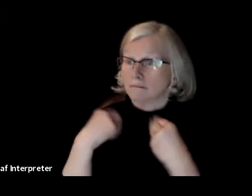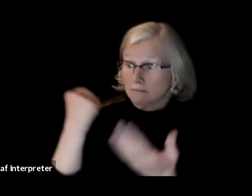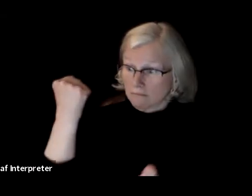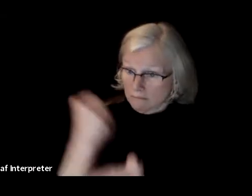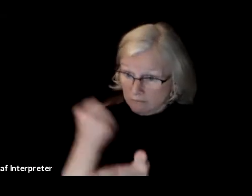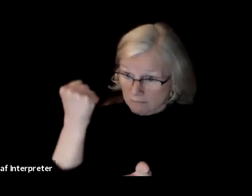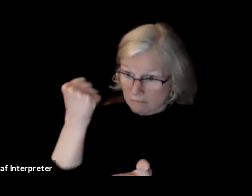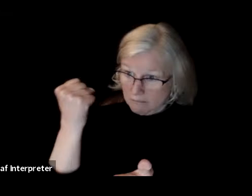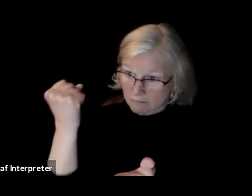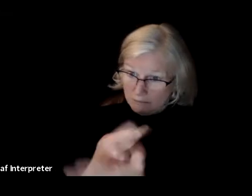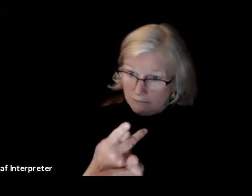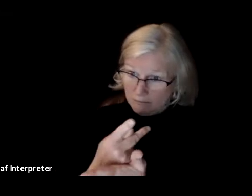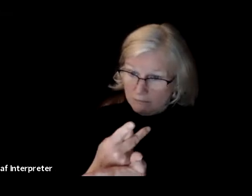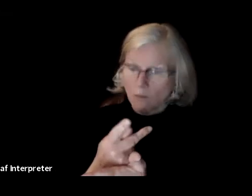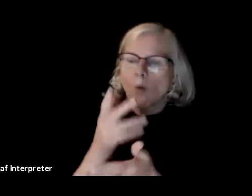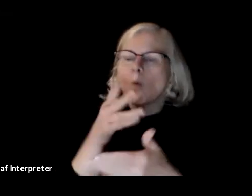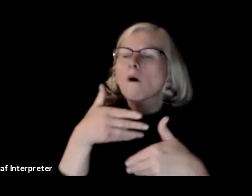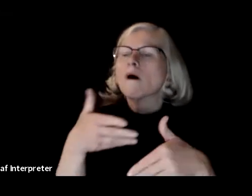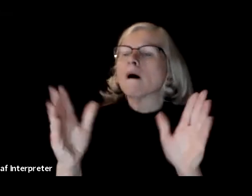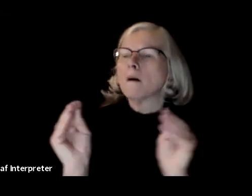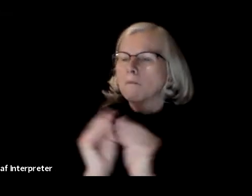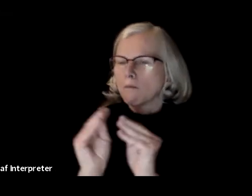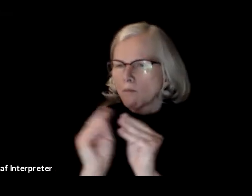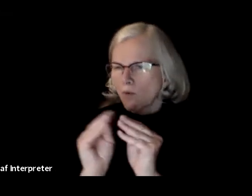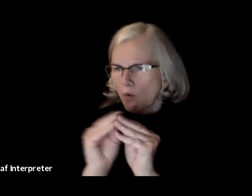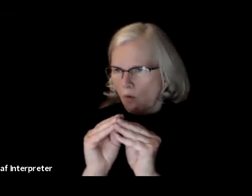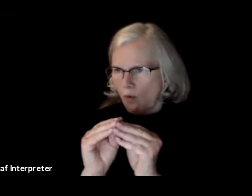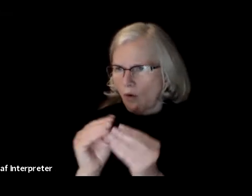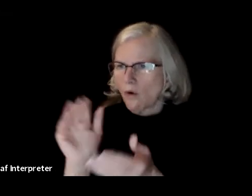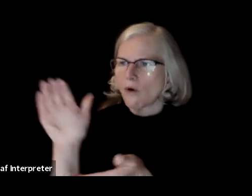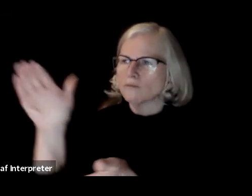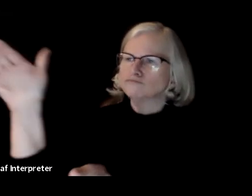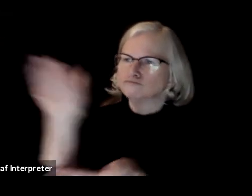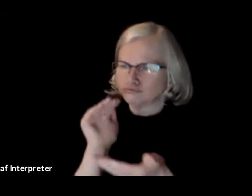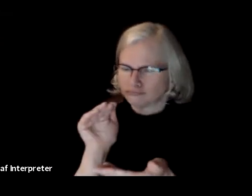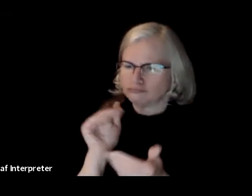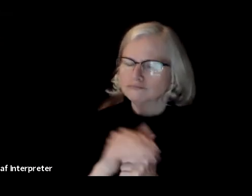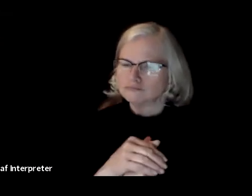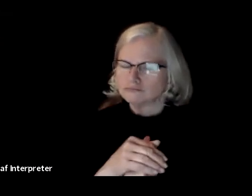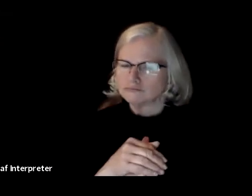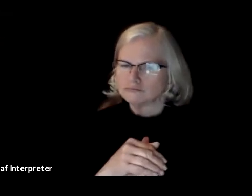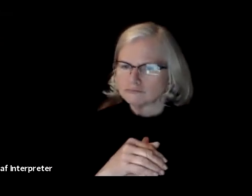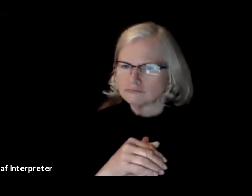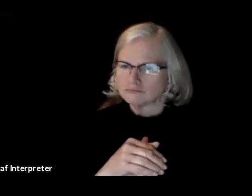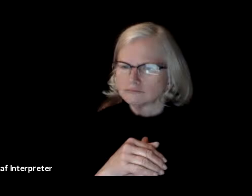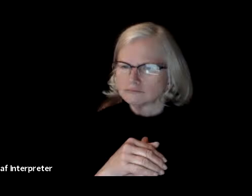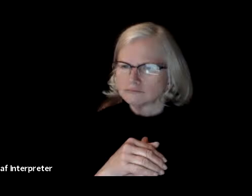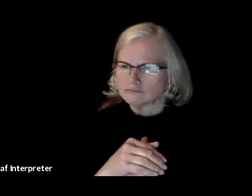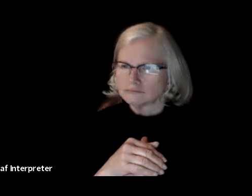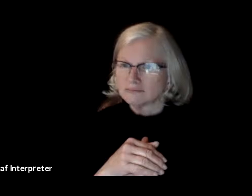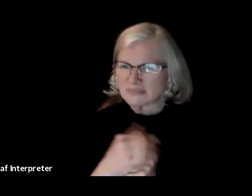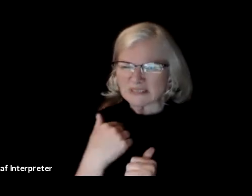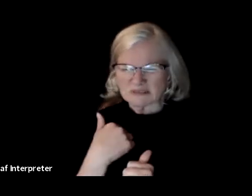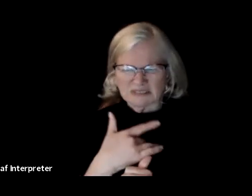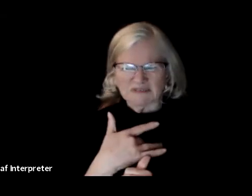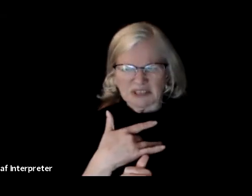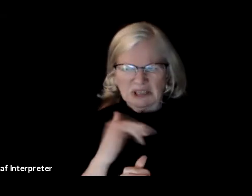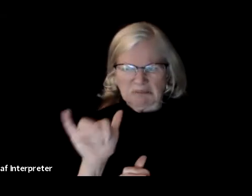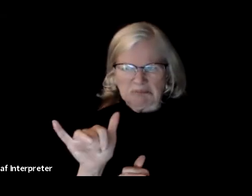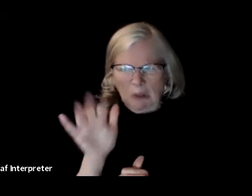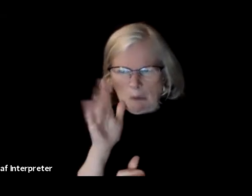increase their supply dramatically. And we think that is the direction that things are going. When we look ahead to